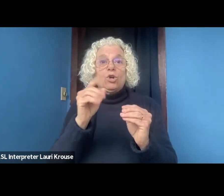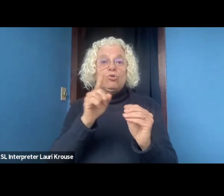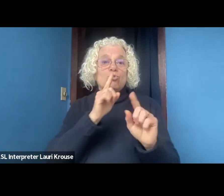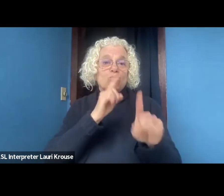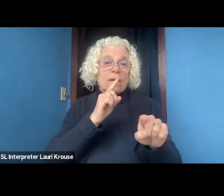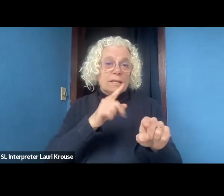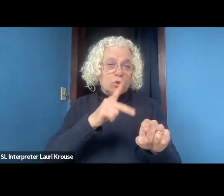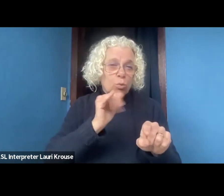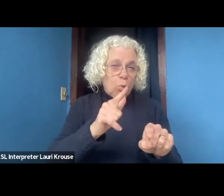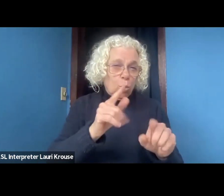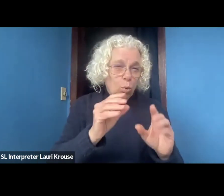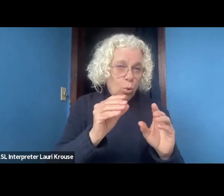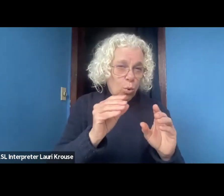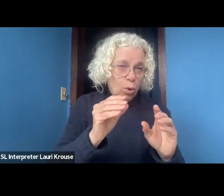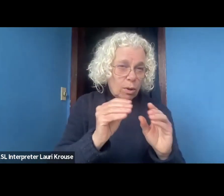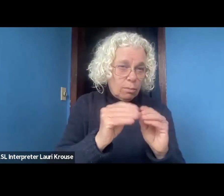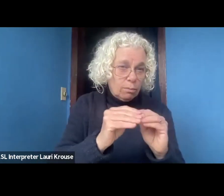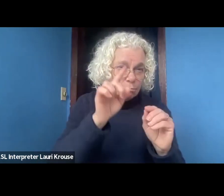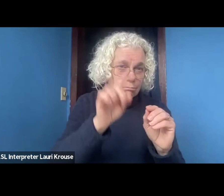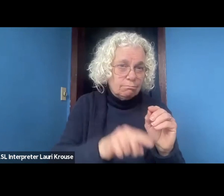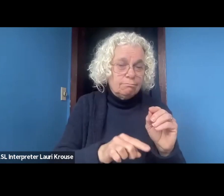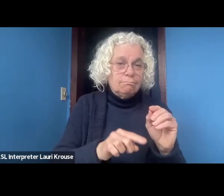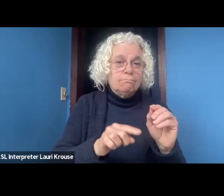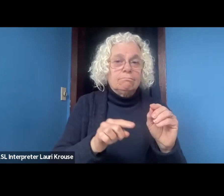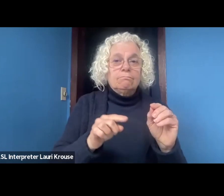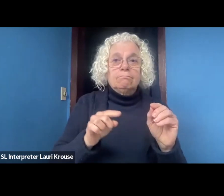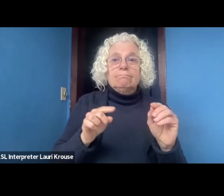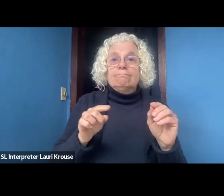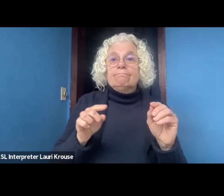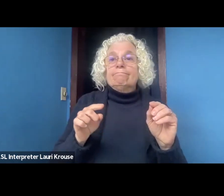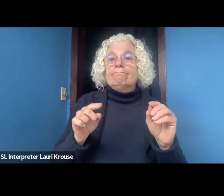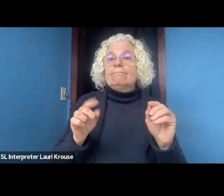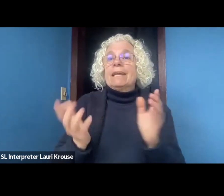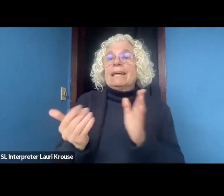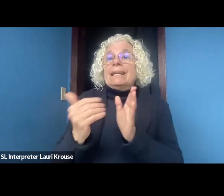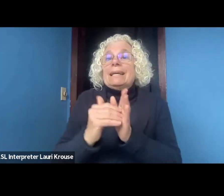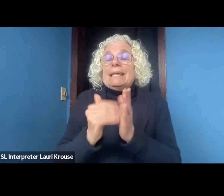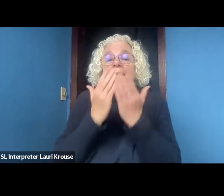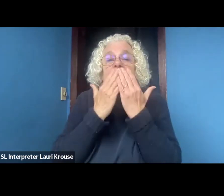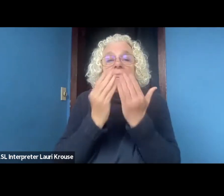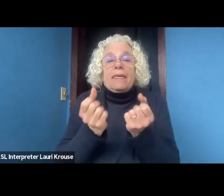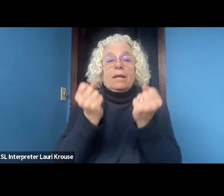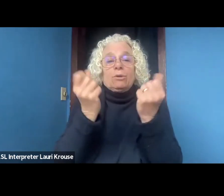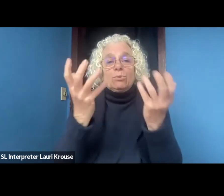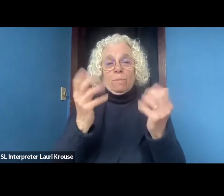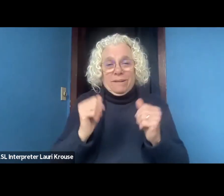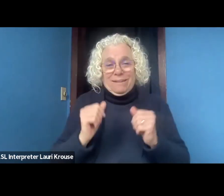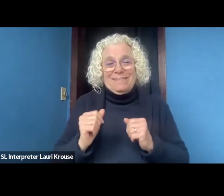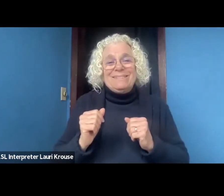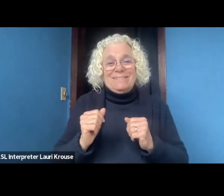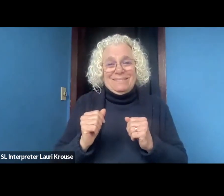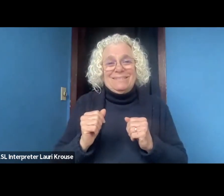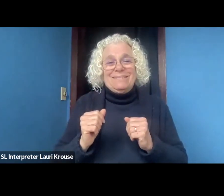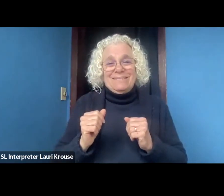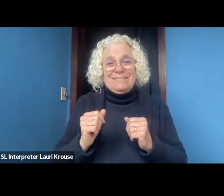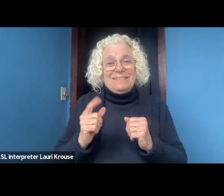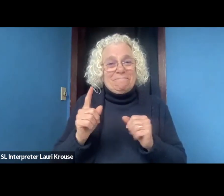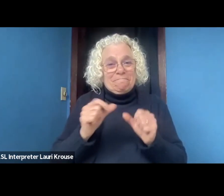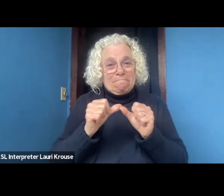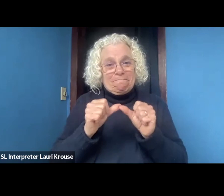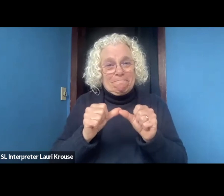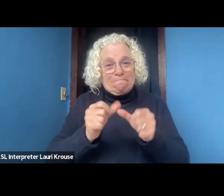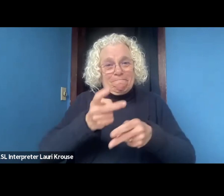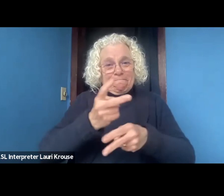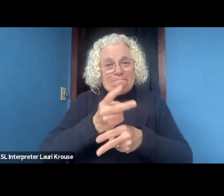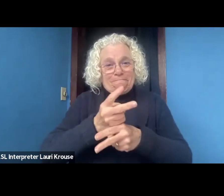the feedback survey. And other than that, I just want to again say thank you so much and be well this afternoon.